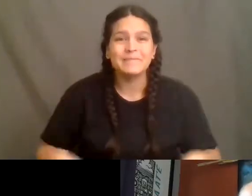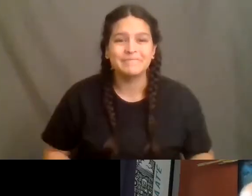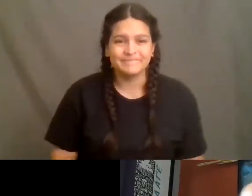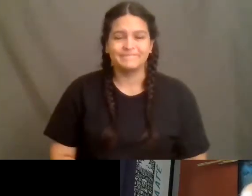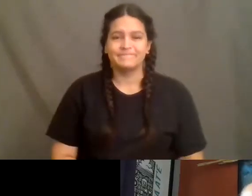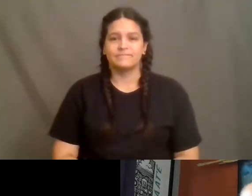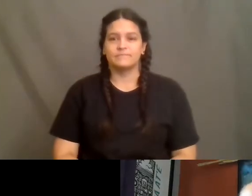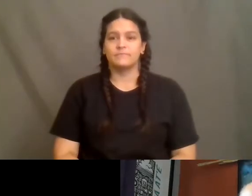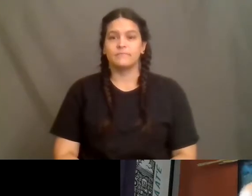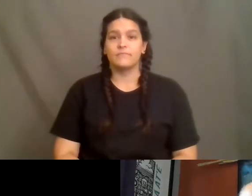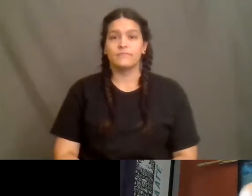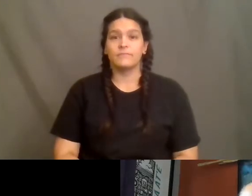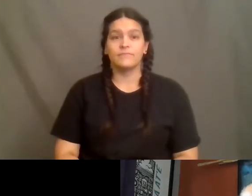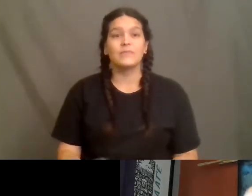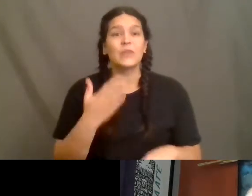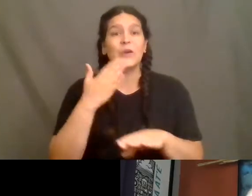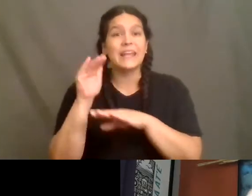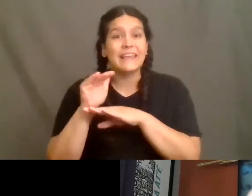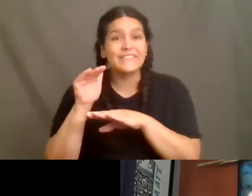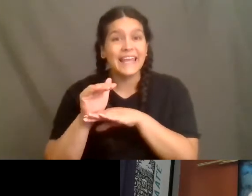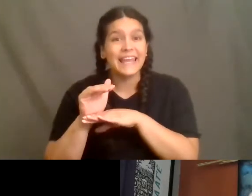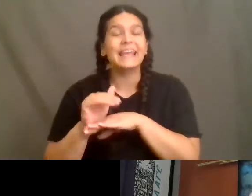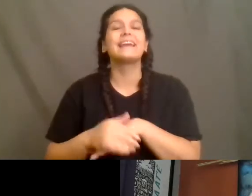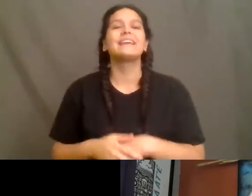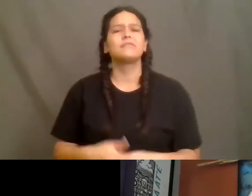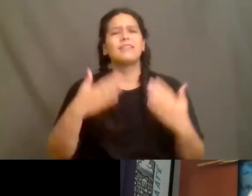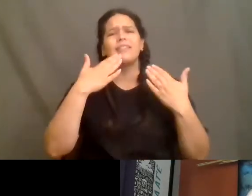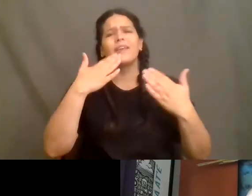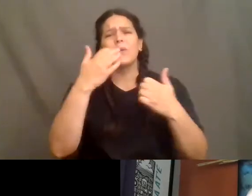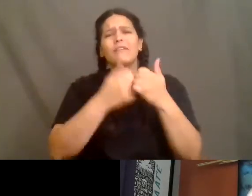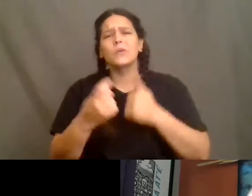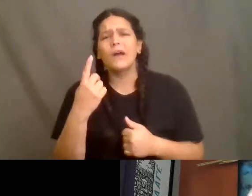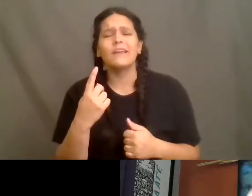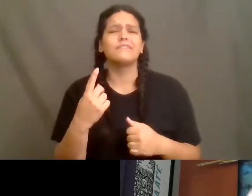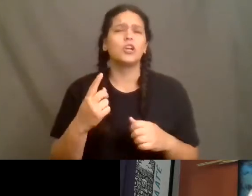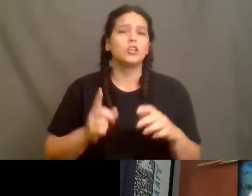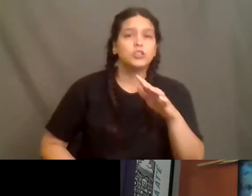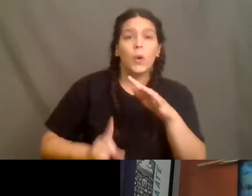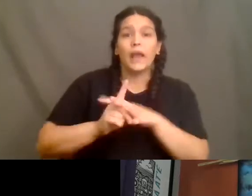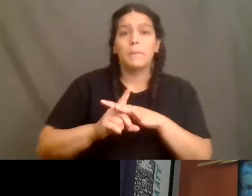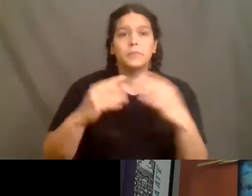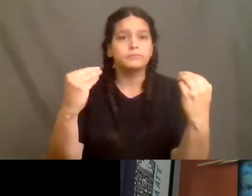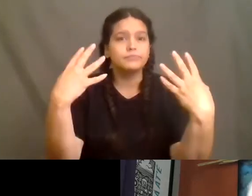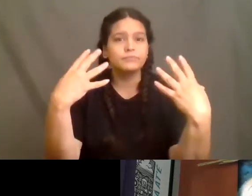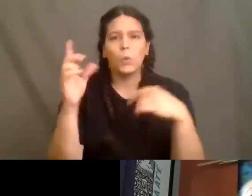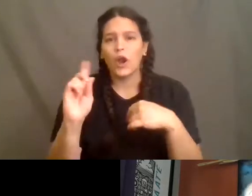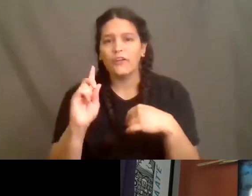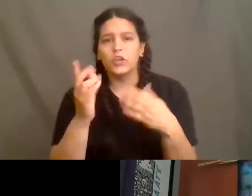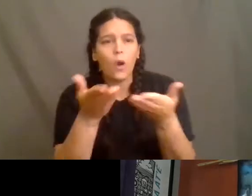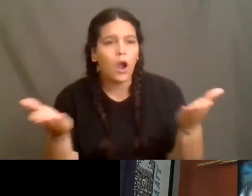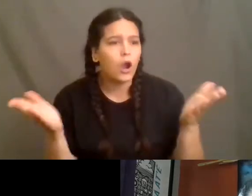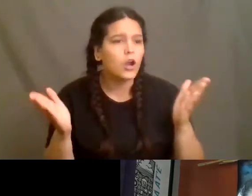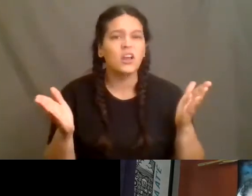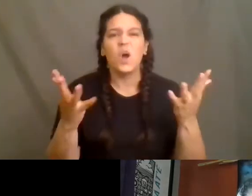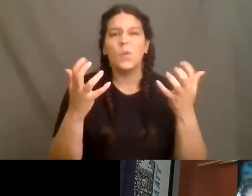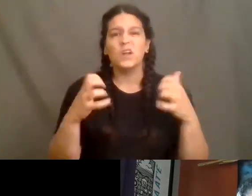A very good evening. Thanks everyone for beaming in wherever you are. I want to take this time